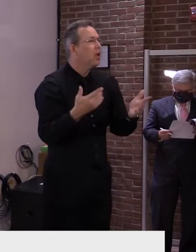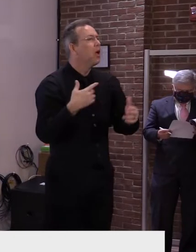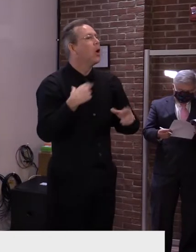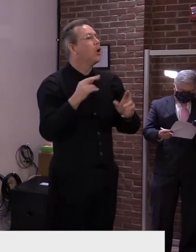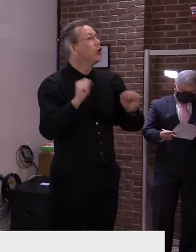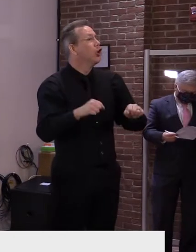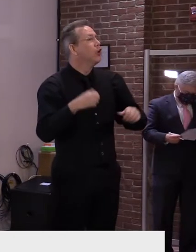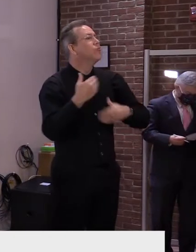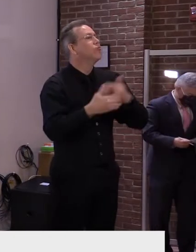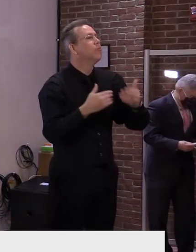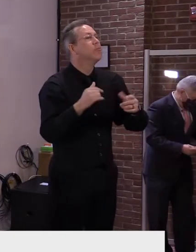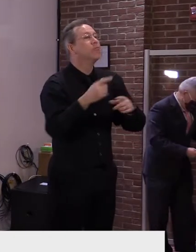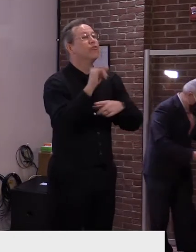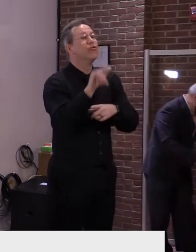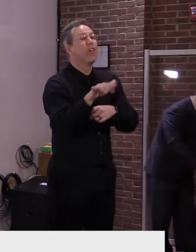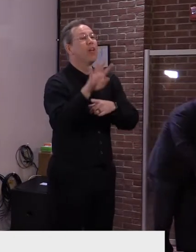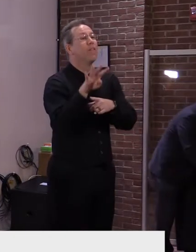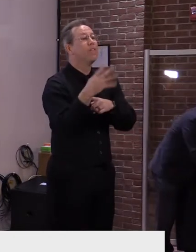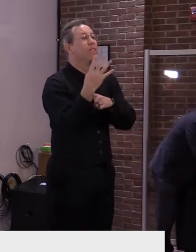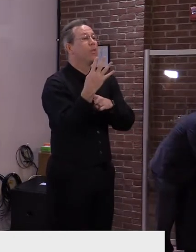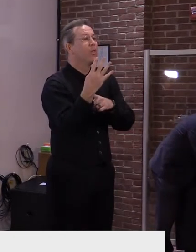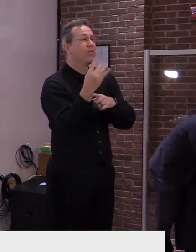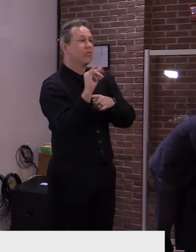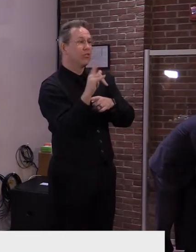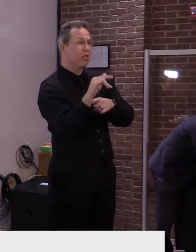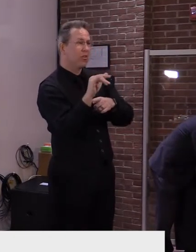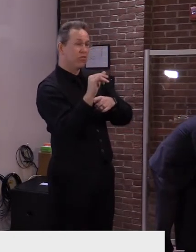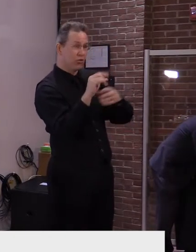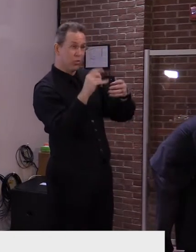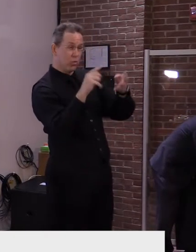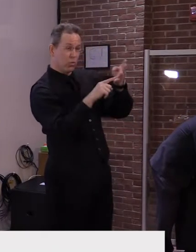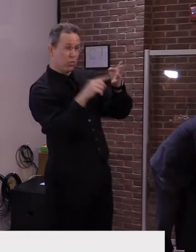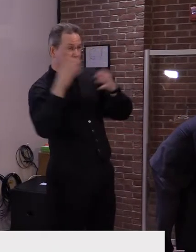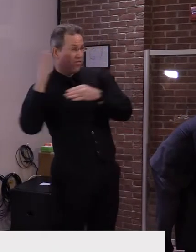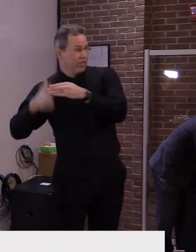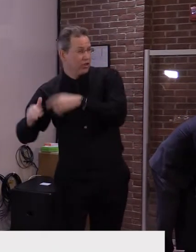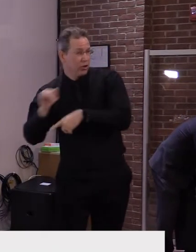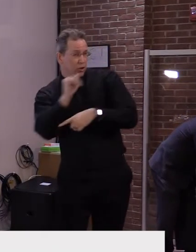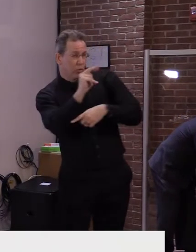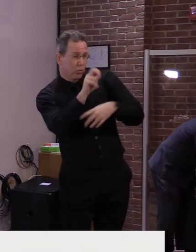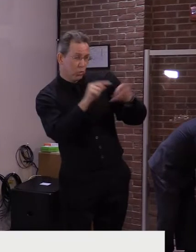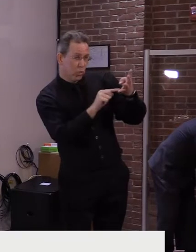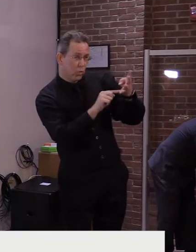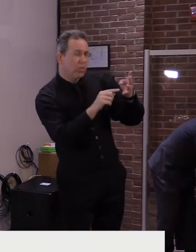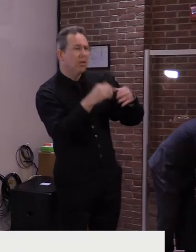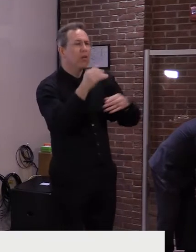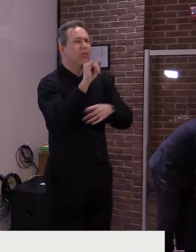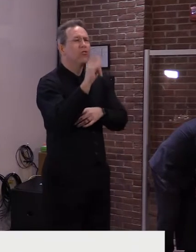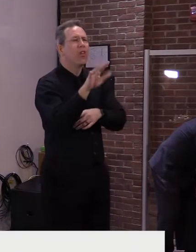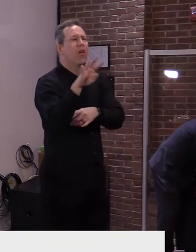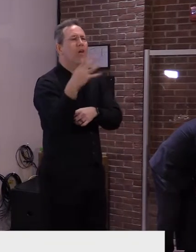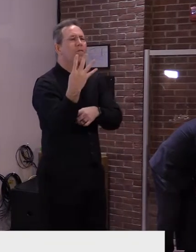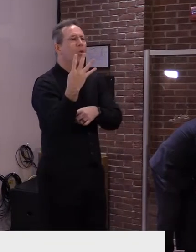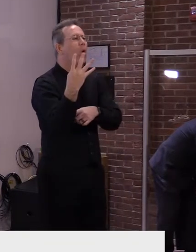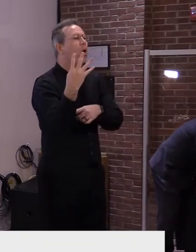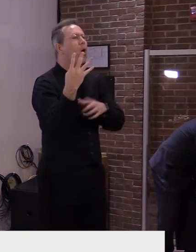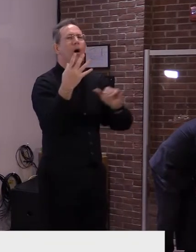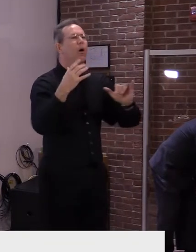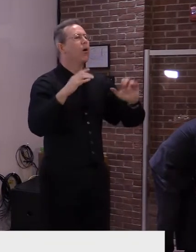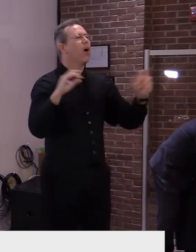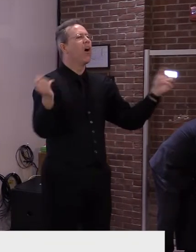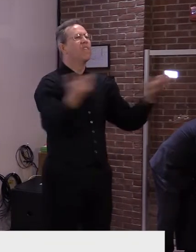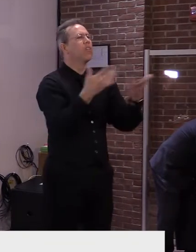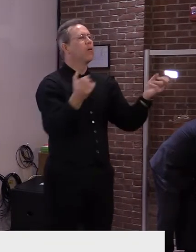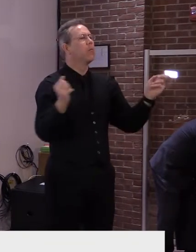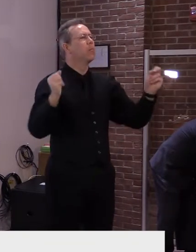of July, when I believe things will feel somewhat normal again. And by the way, normal